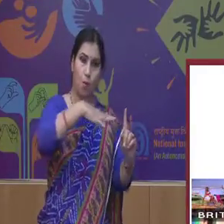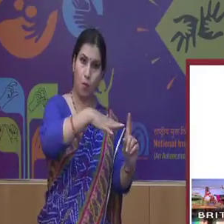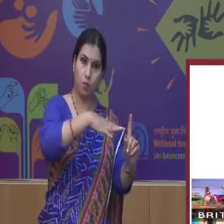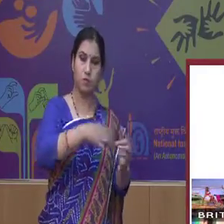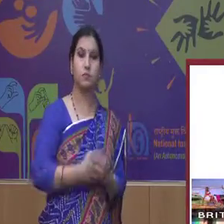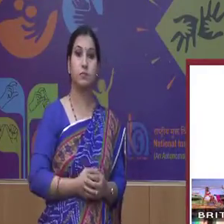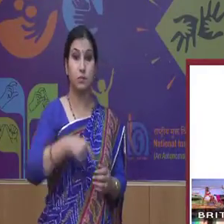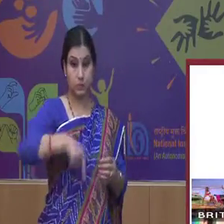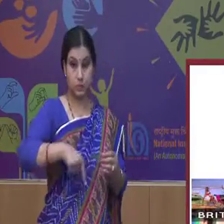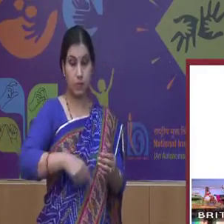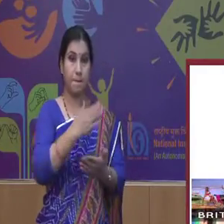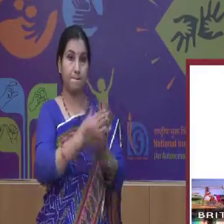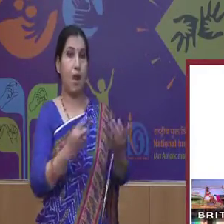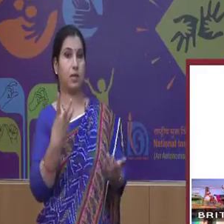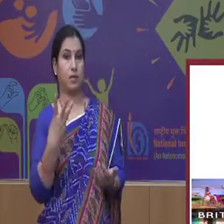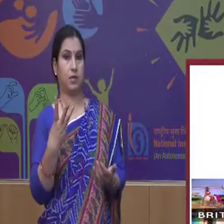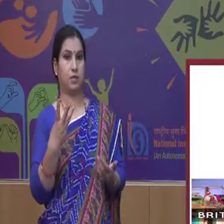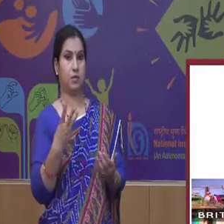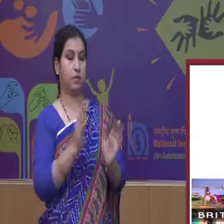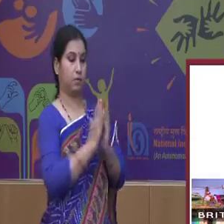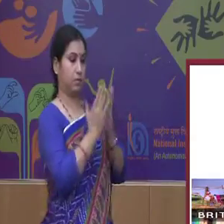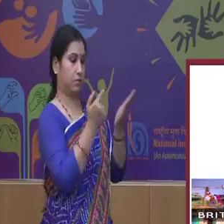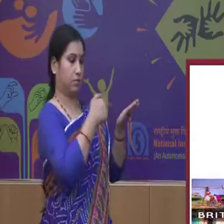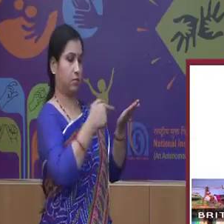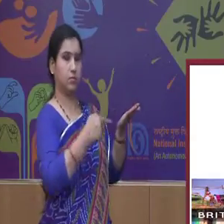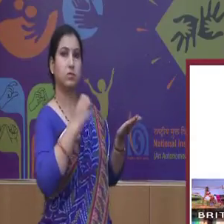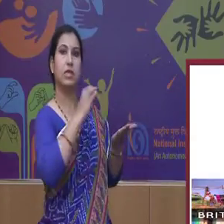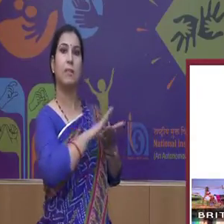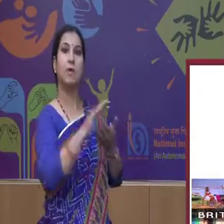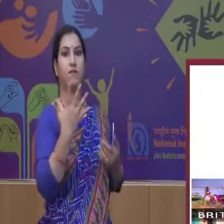This is part 3 of the chapter 5.